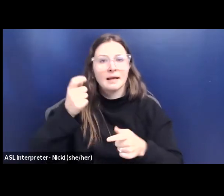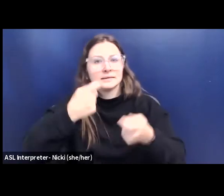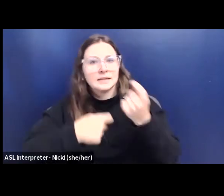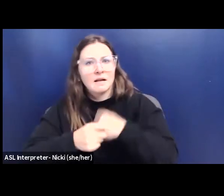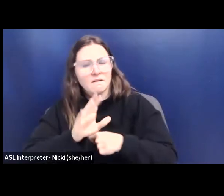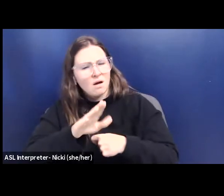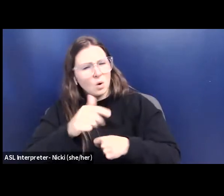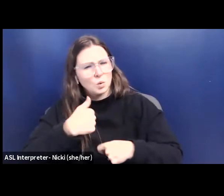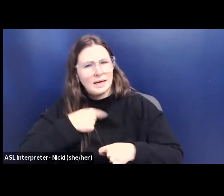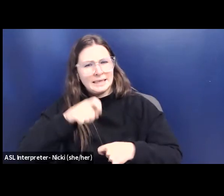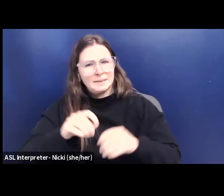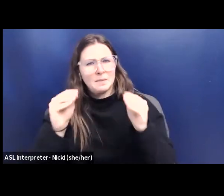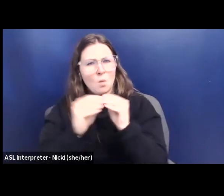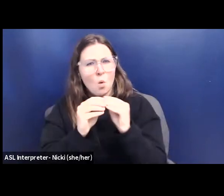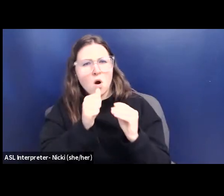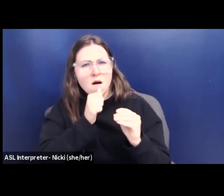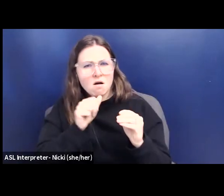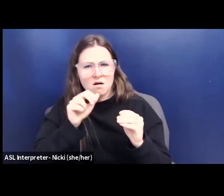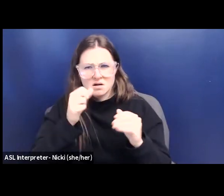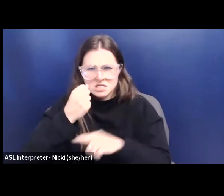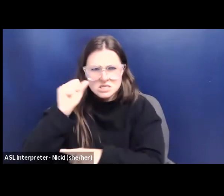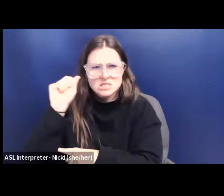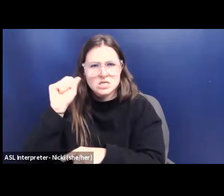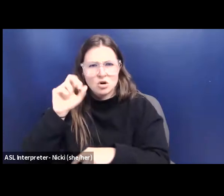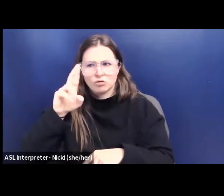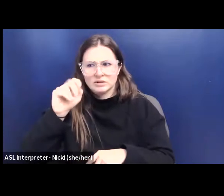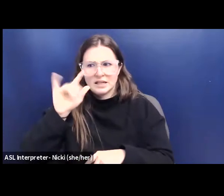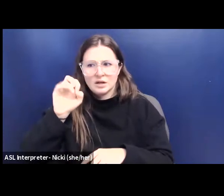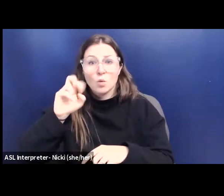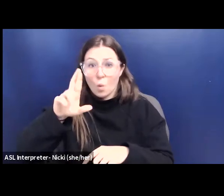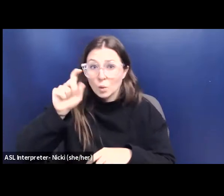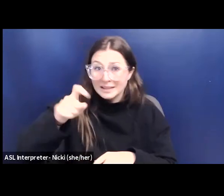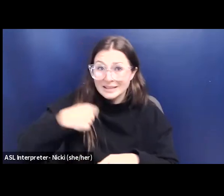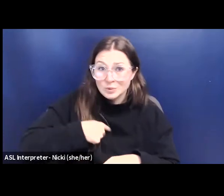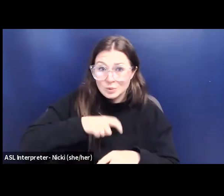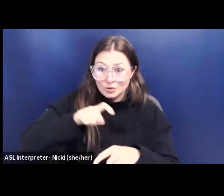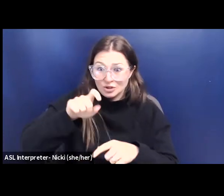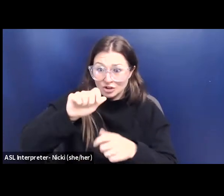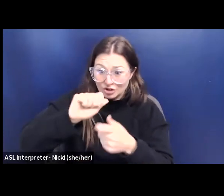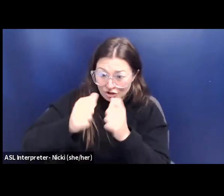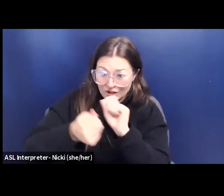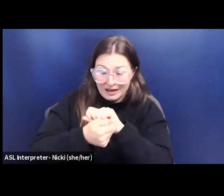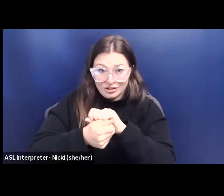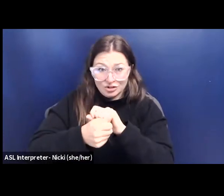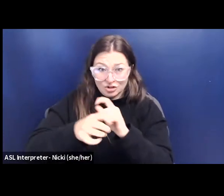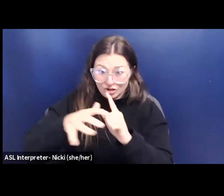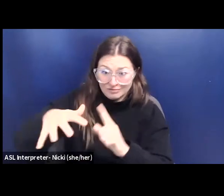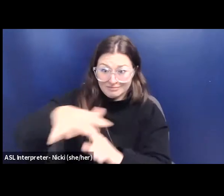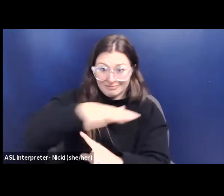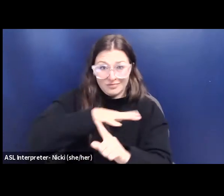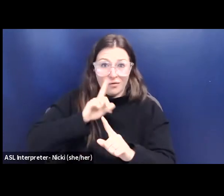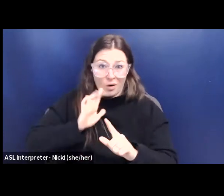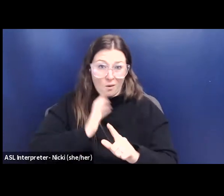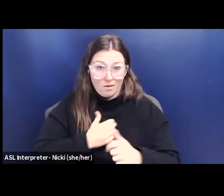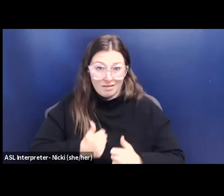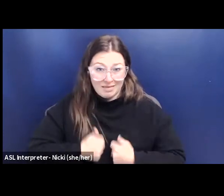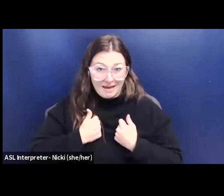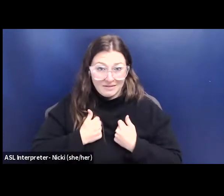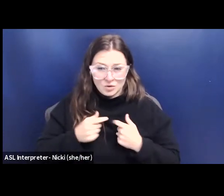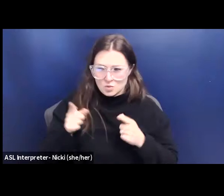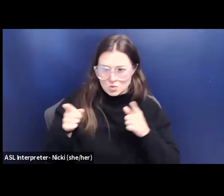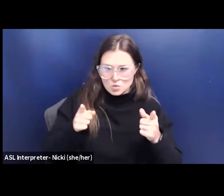or do we need to change the conditions of our lives, right? And so that weariness, I think, is very